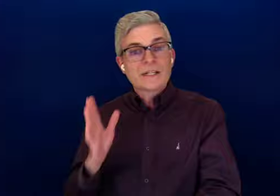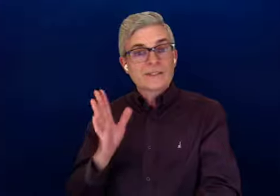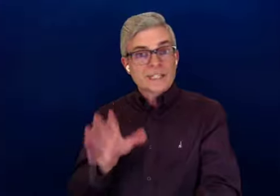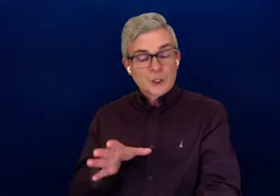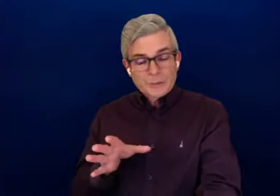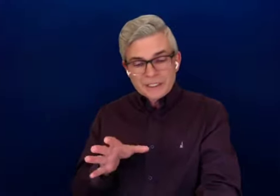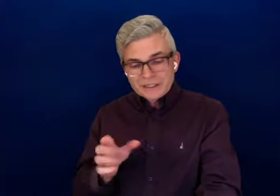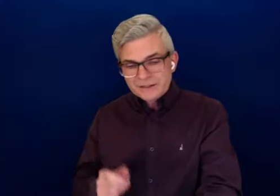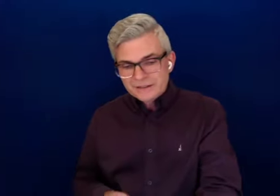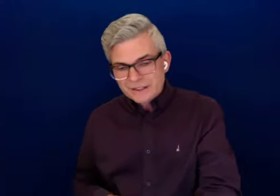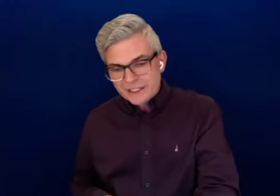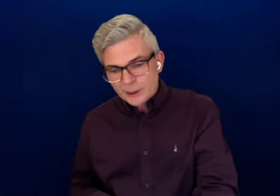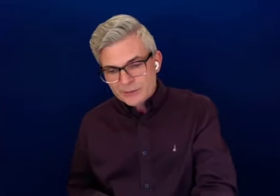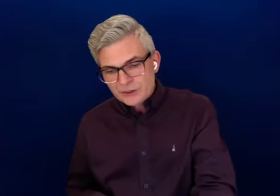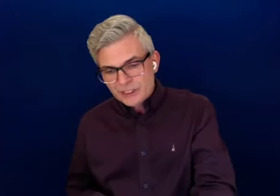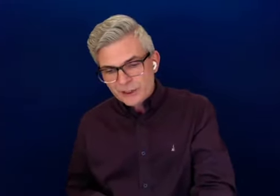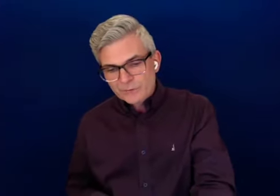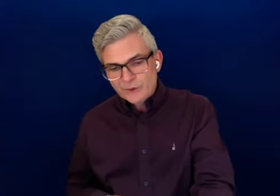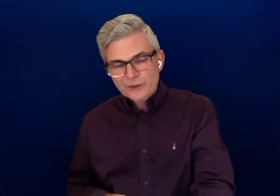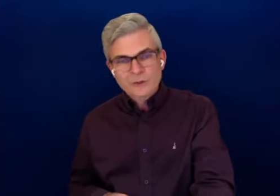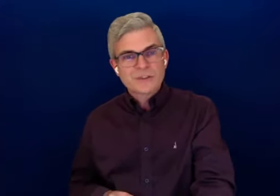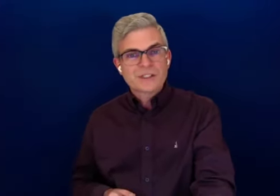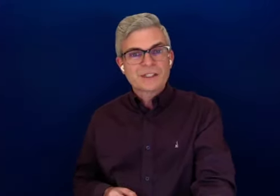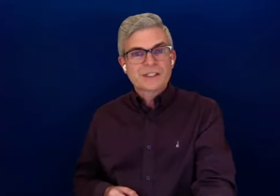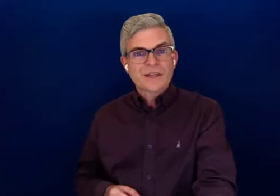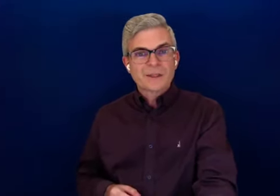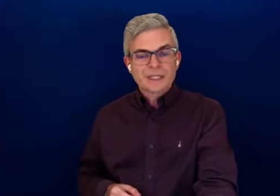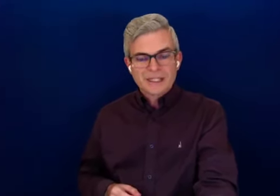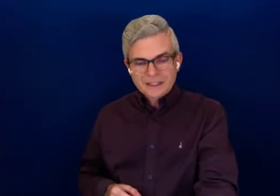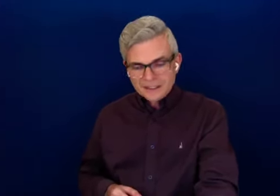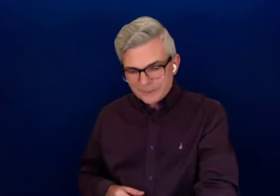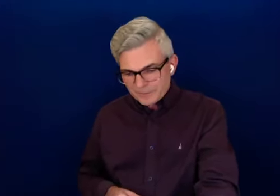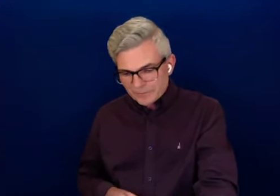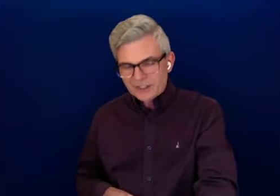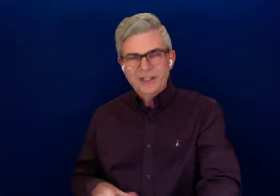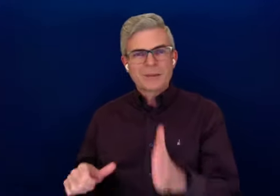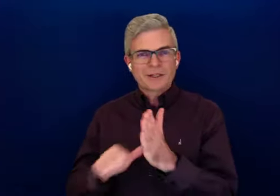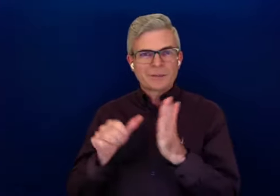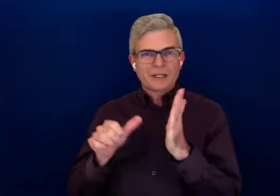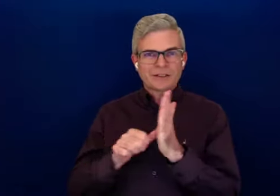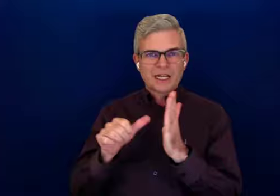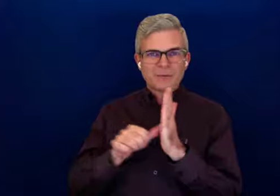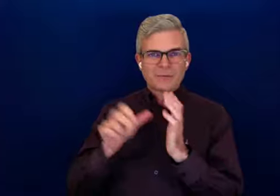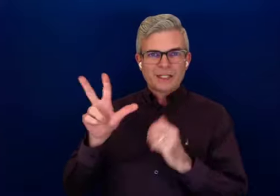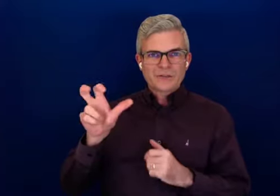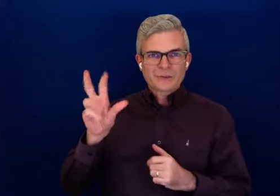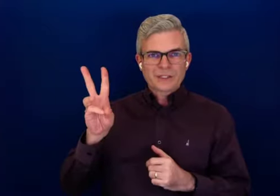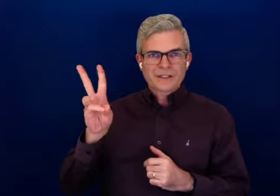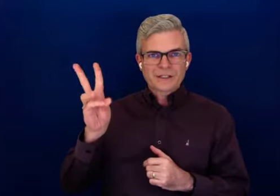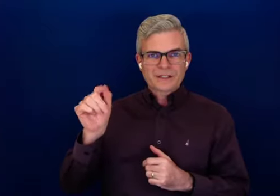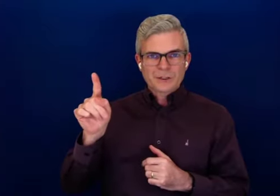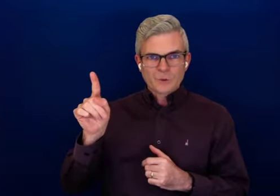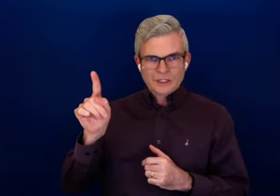memorize the opening. It helps you get over the nervousness at the beginning. Again, I'm at the top of page